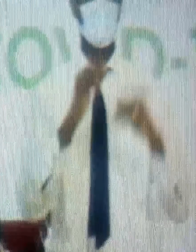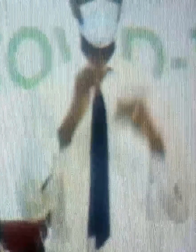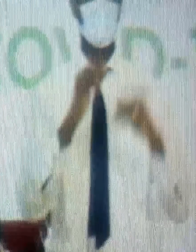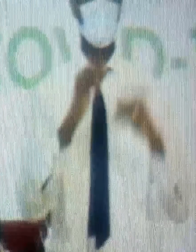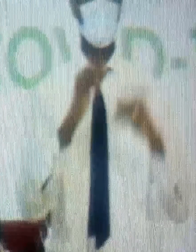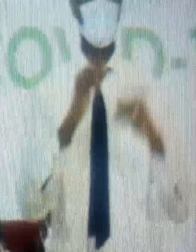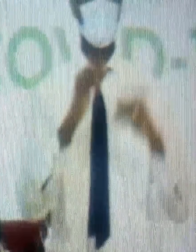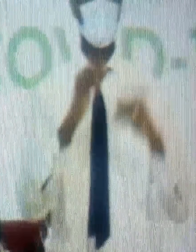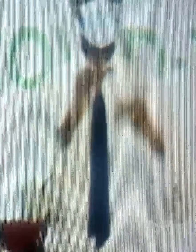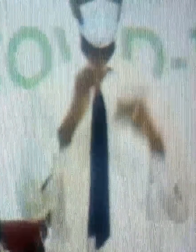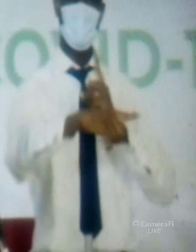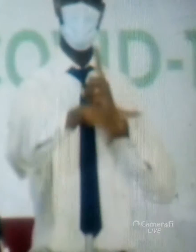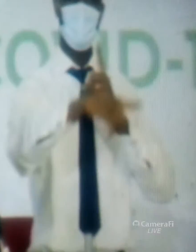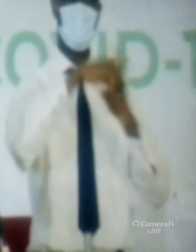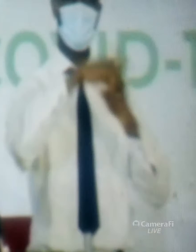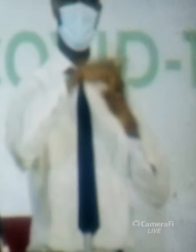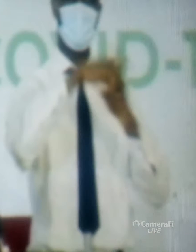positive.